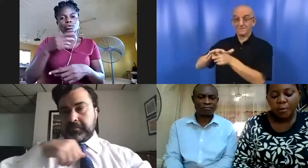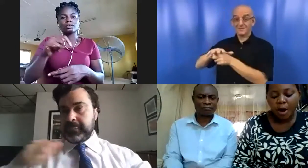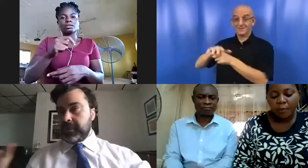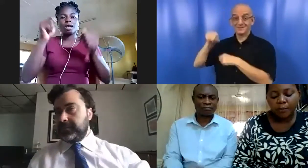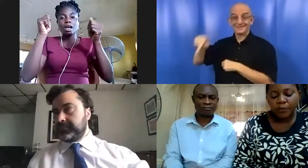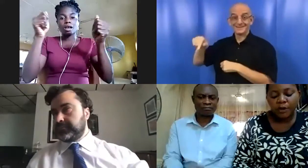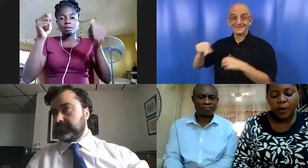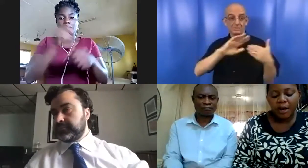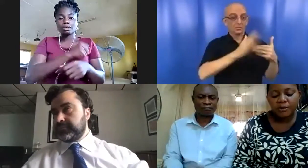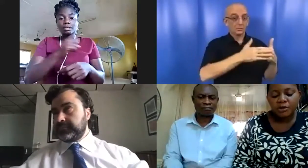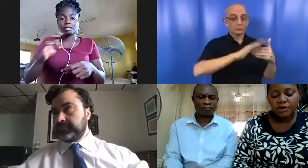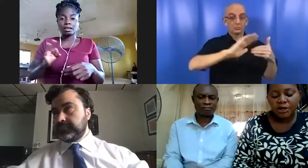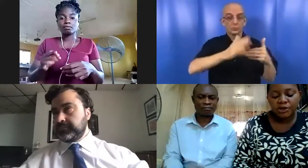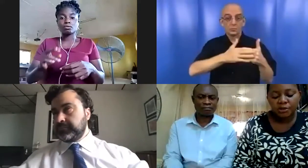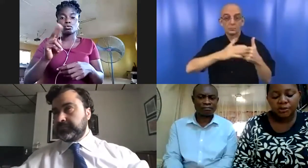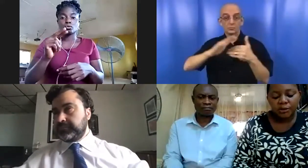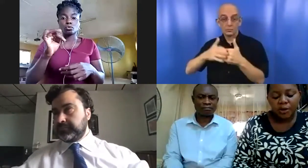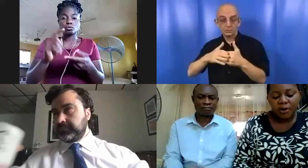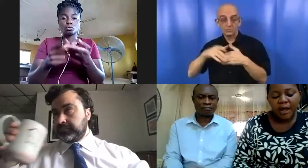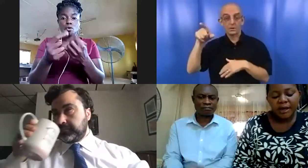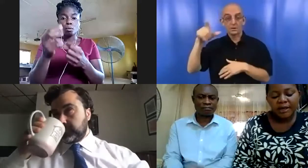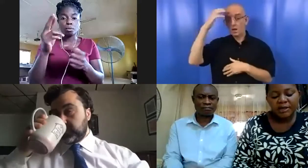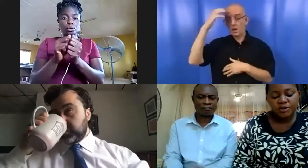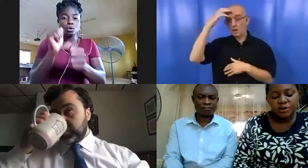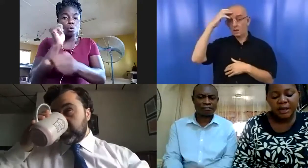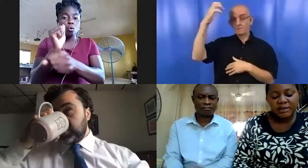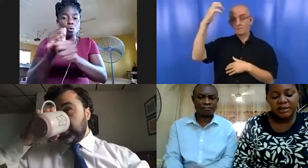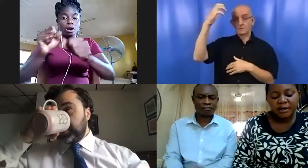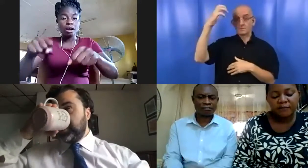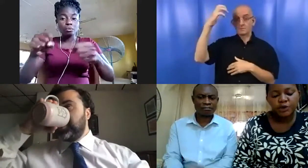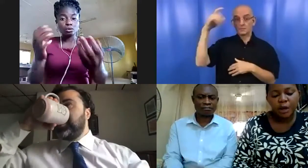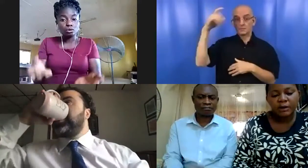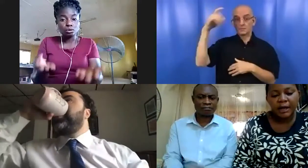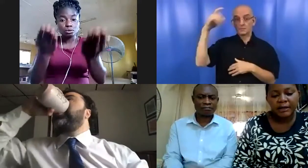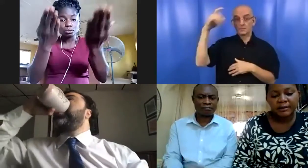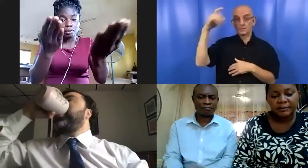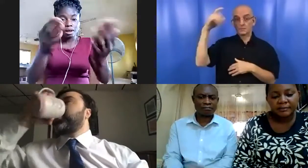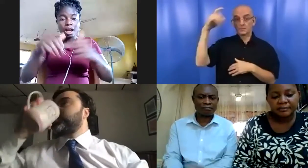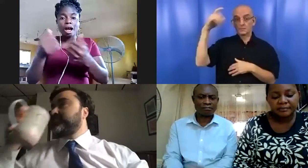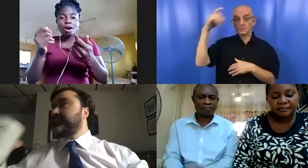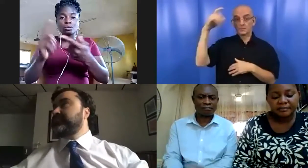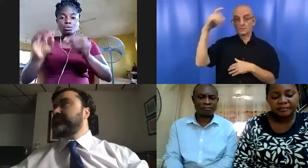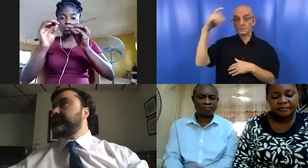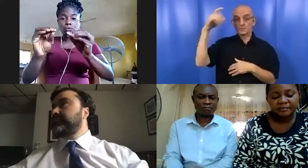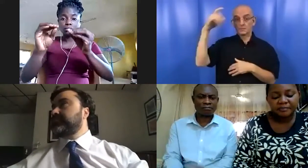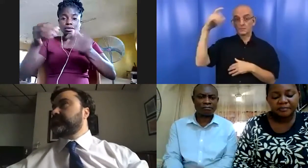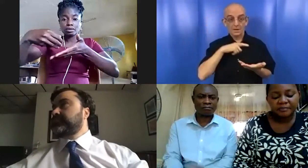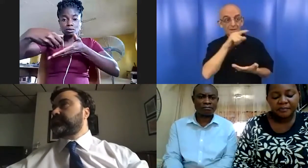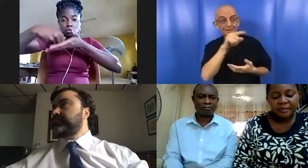to come up with a workable suggestion on engaging students in visual learning.